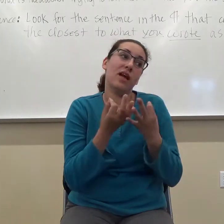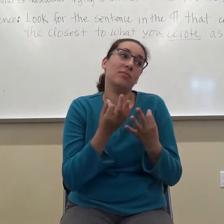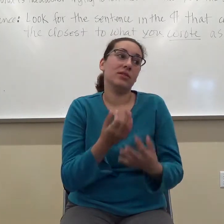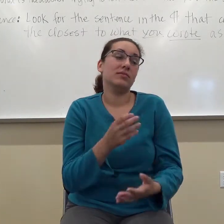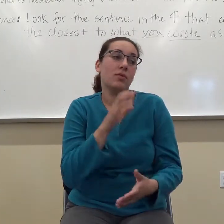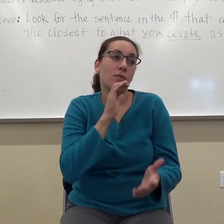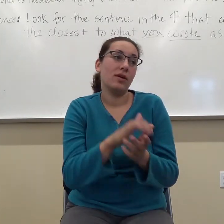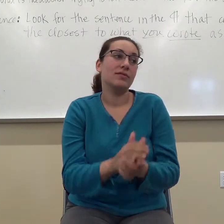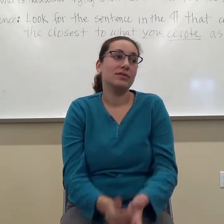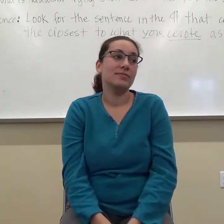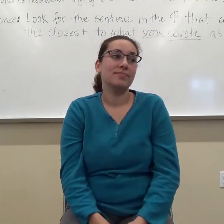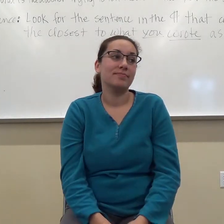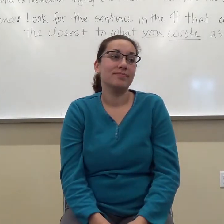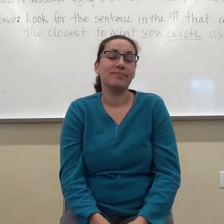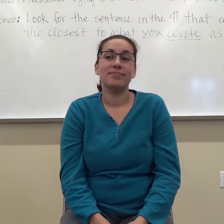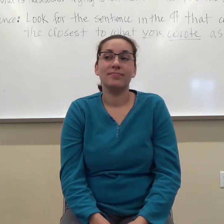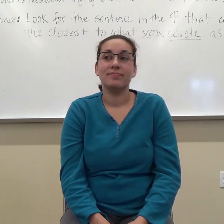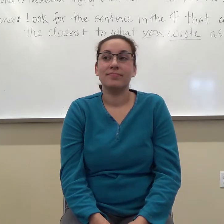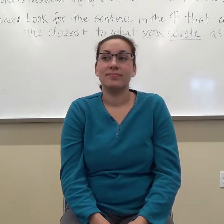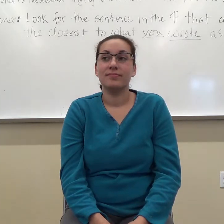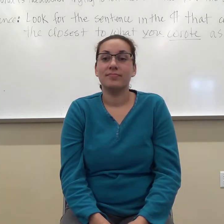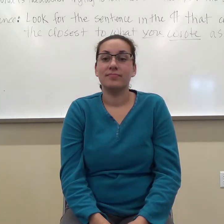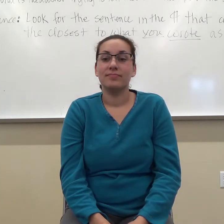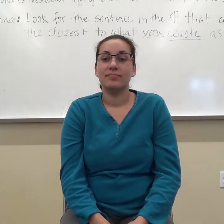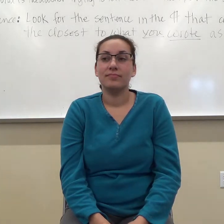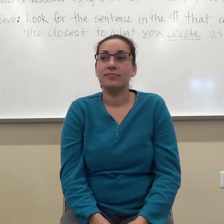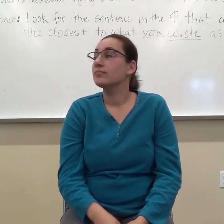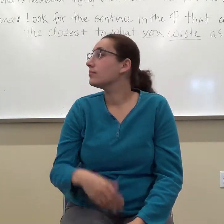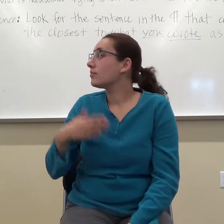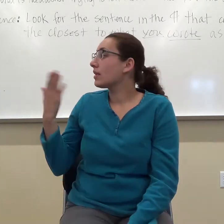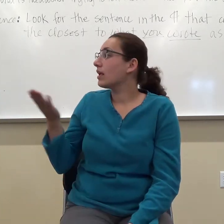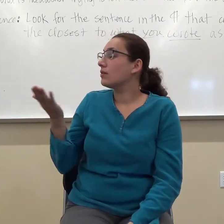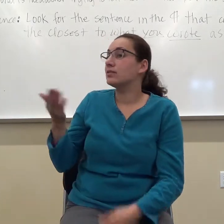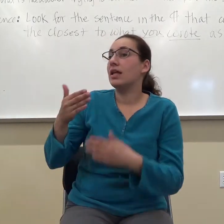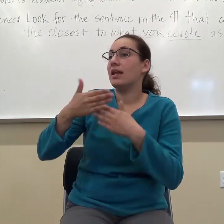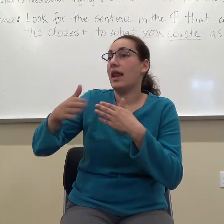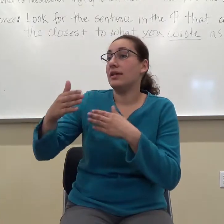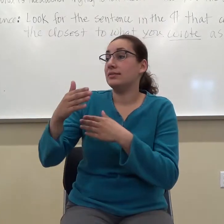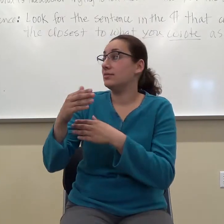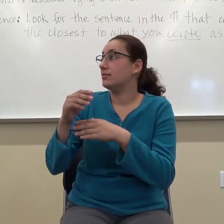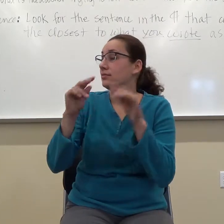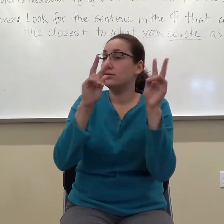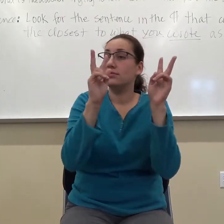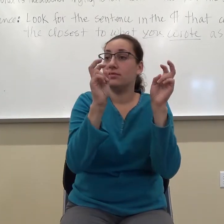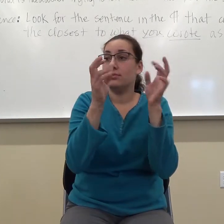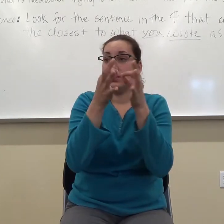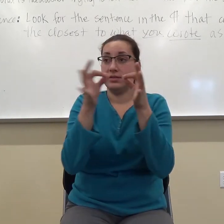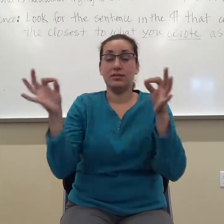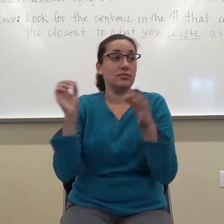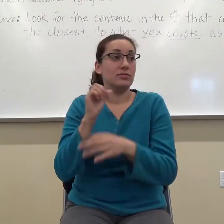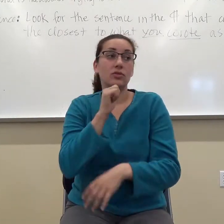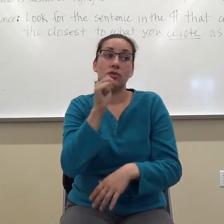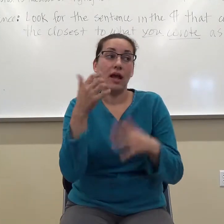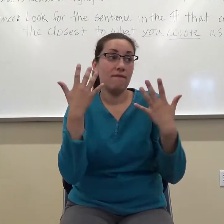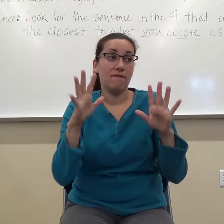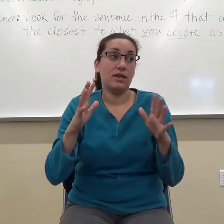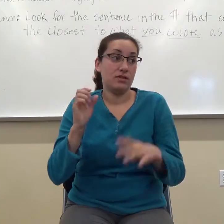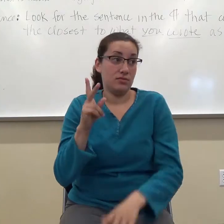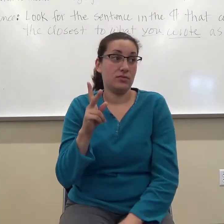their families. Okay, now here's the next thing. You're not done yet. So you know how to